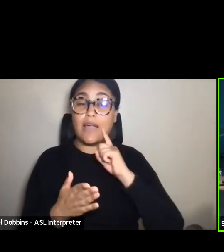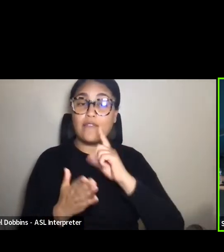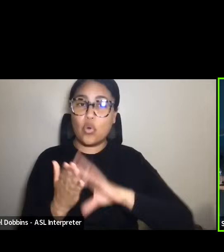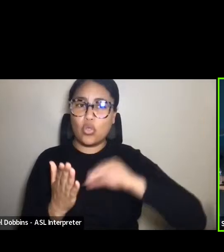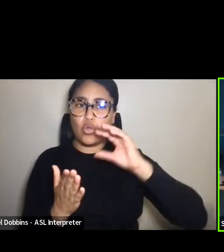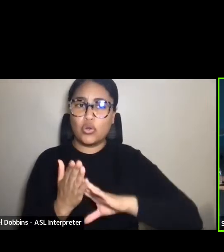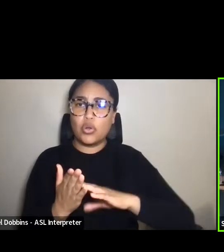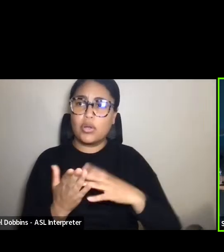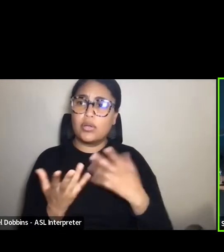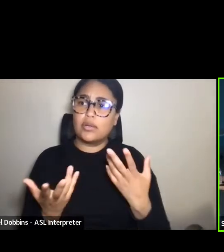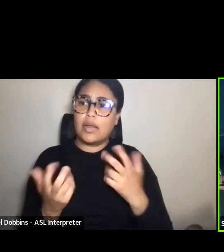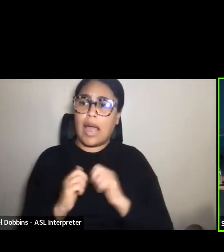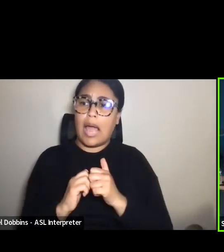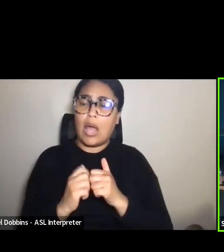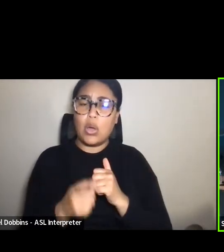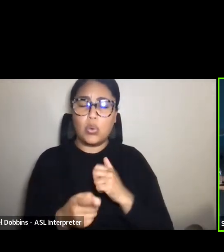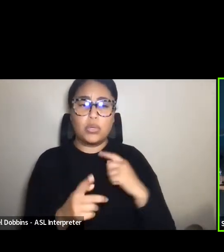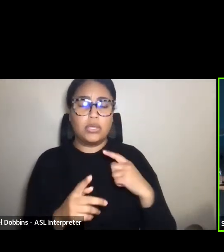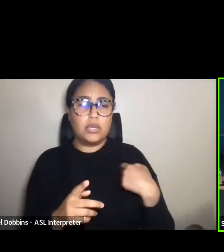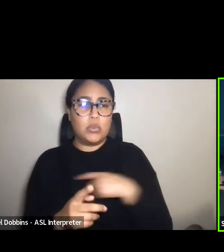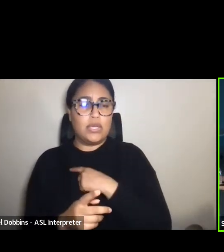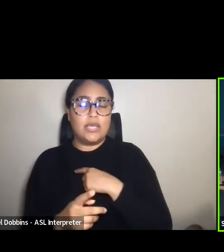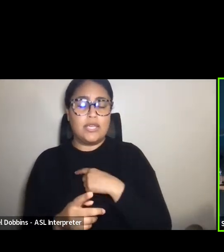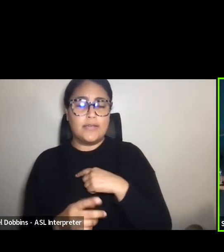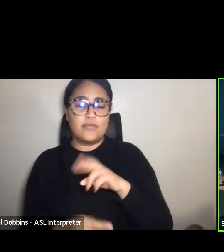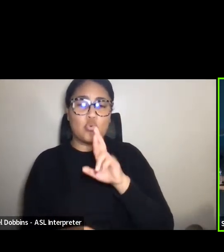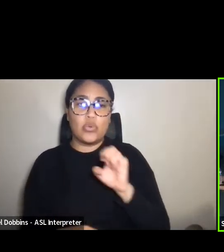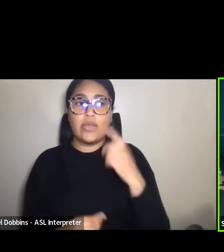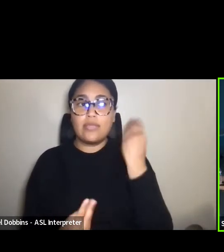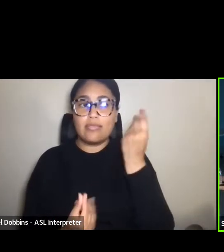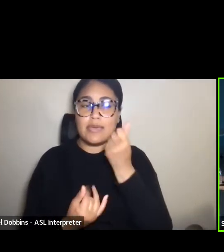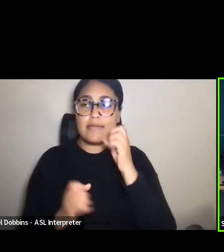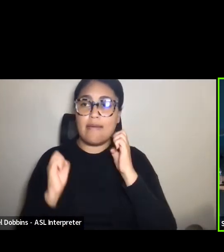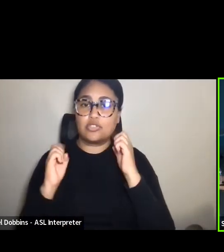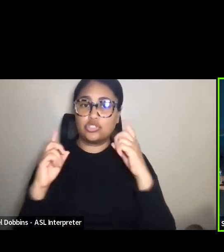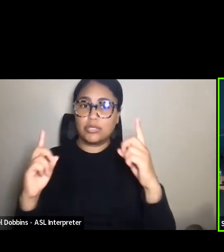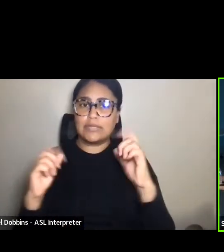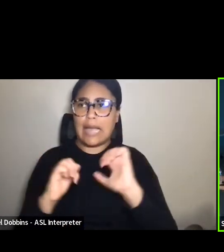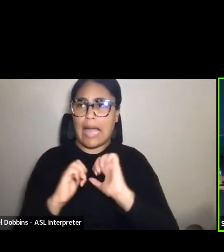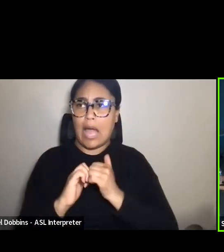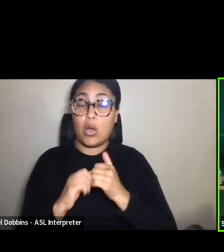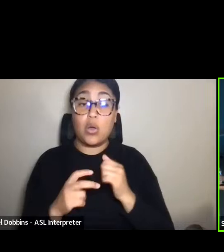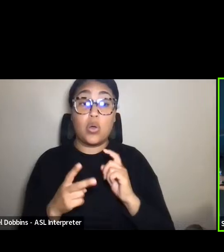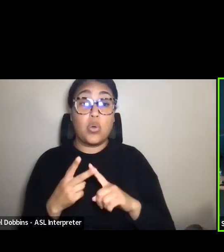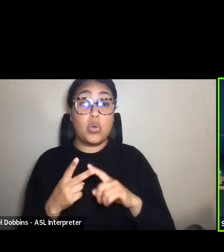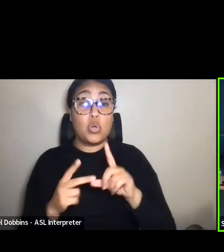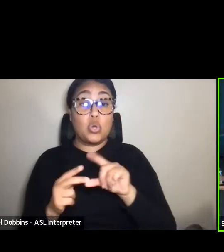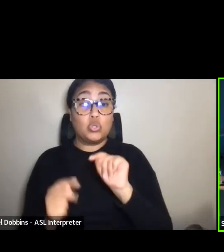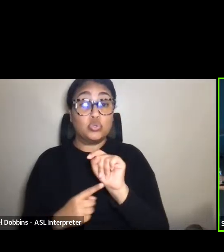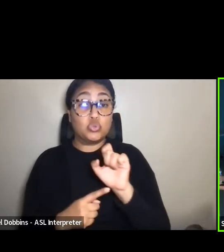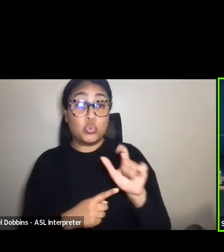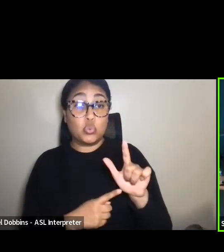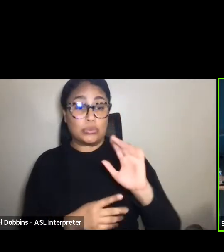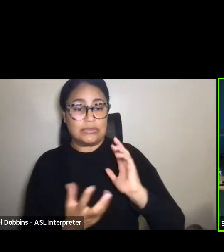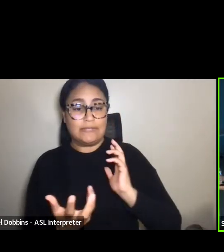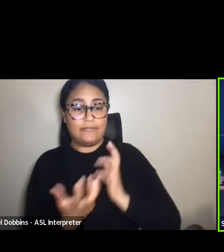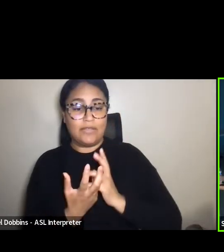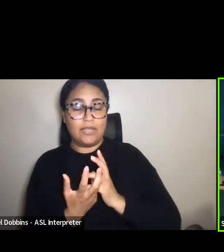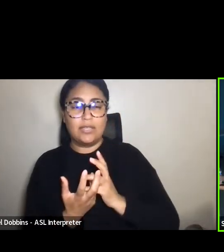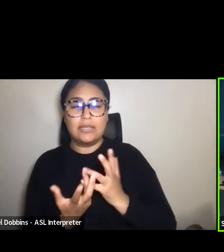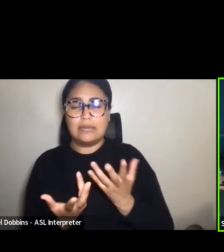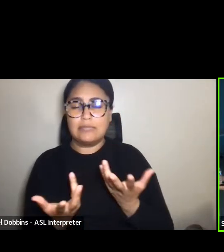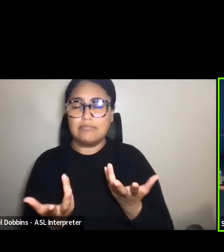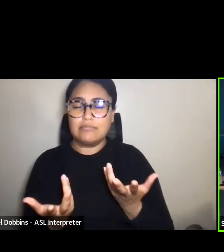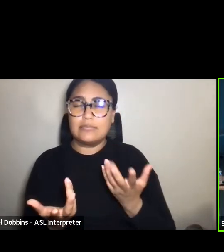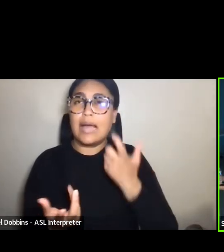can we rethink, it's been brought up here, how do we rethink education and how can these tools fit with that? So I just brought up an example